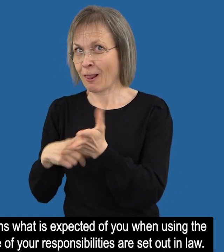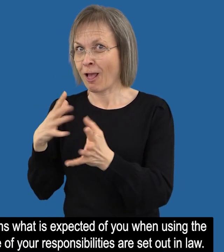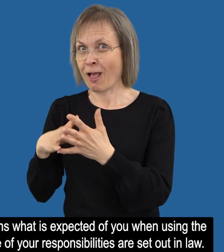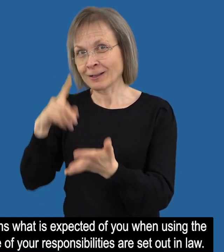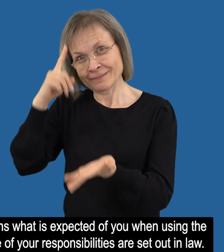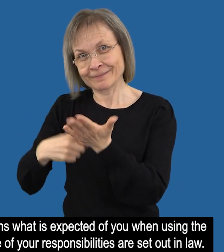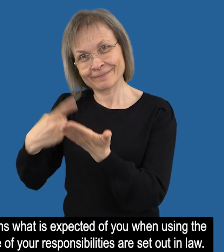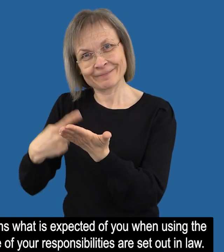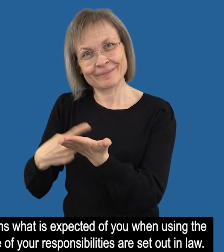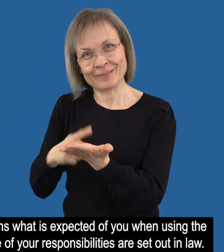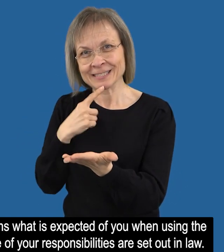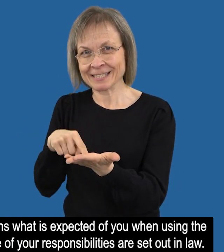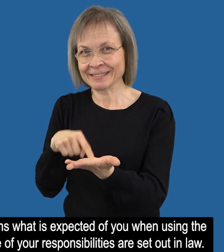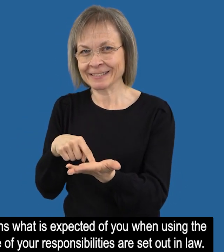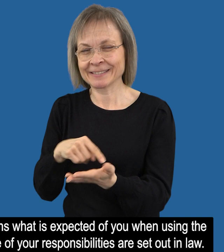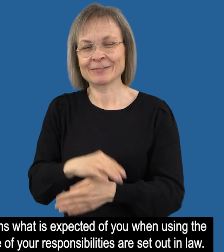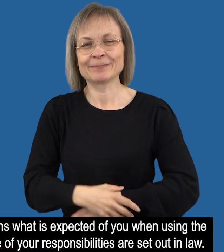are set out in law.